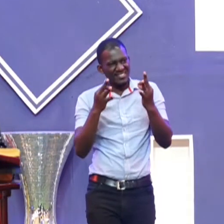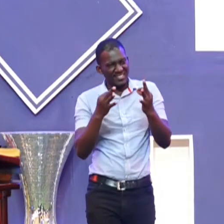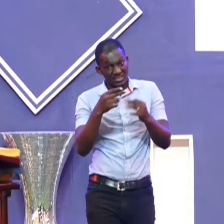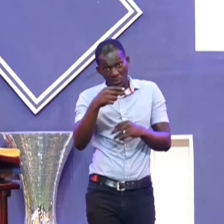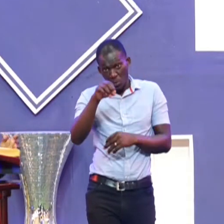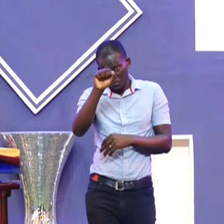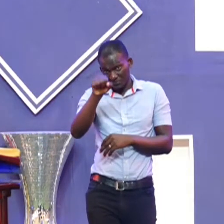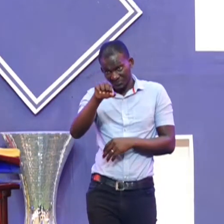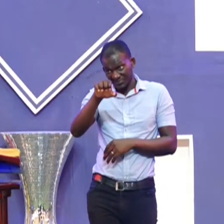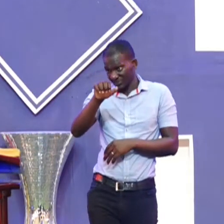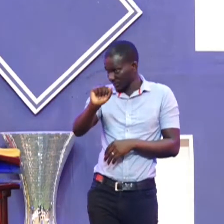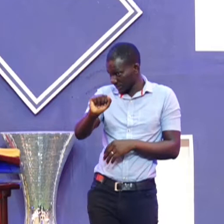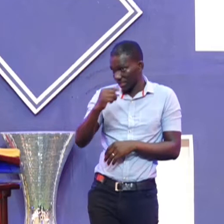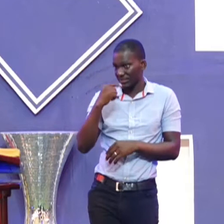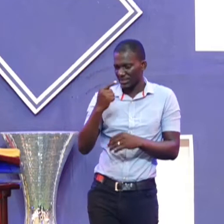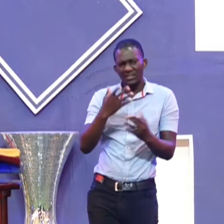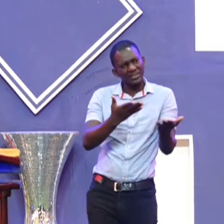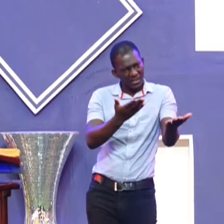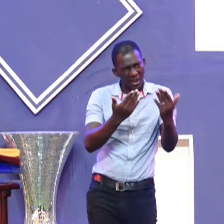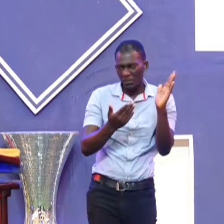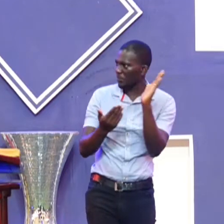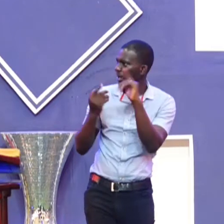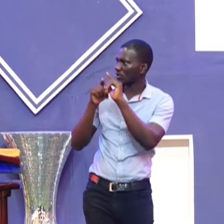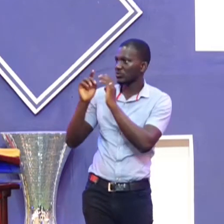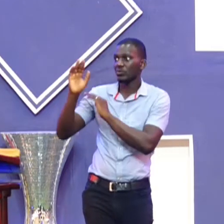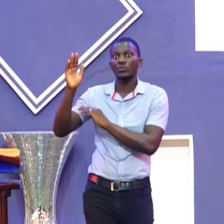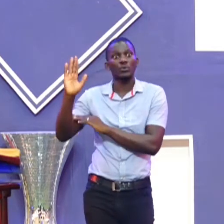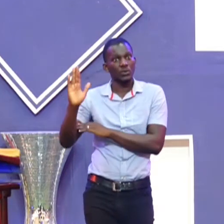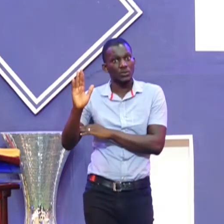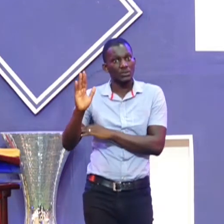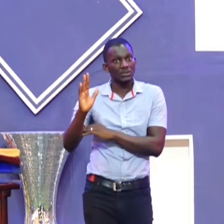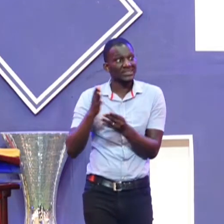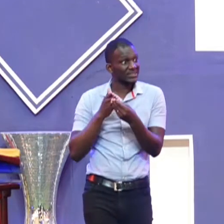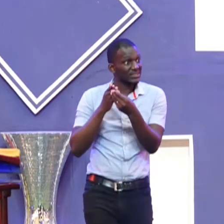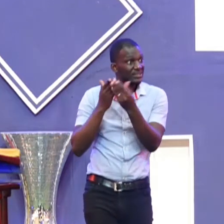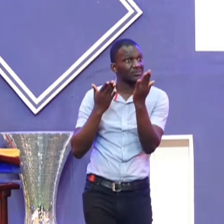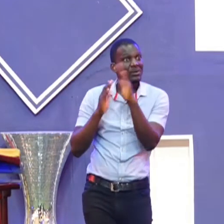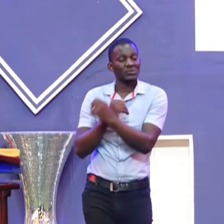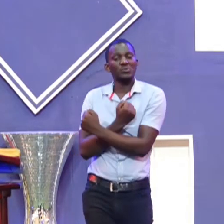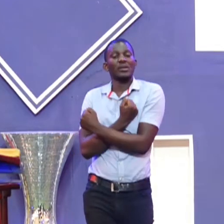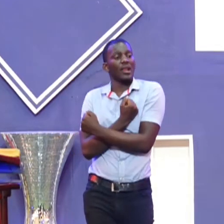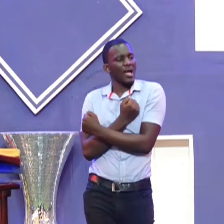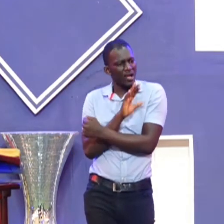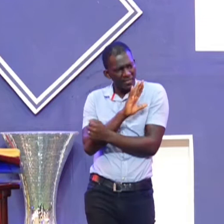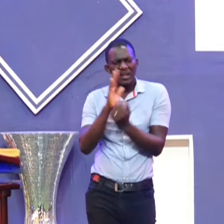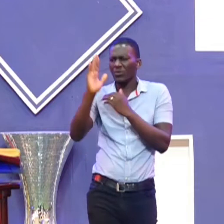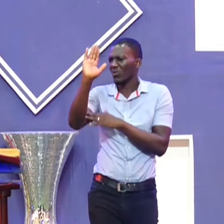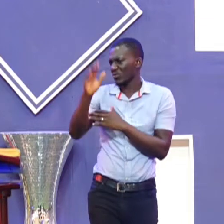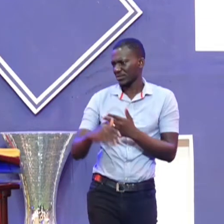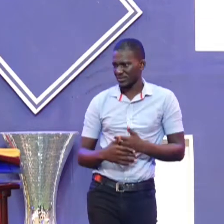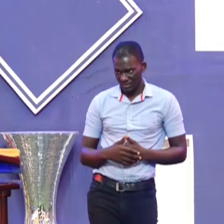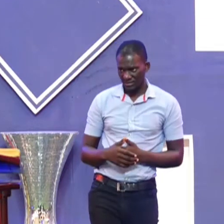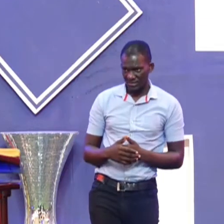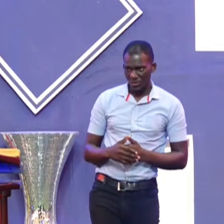Hosea talked about. Mujje tudde eri Mukama. That let us return unto the Lord. Abakomyawo mu kwagala Katonda waabwe. He is returning them to loving their